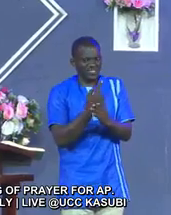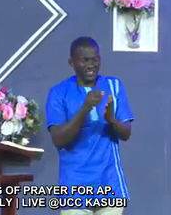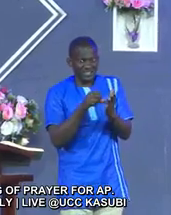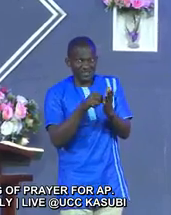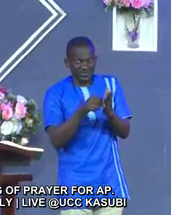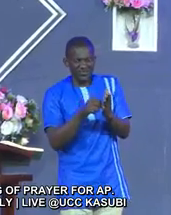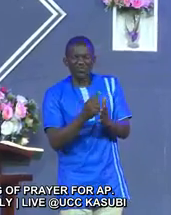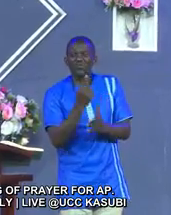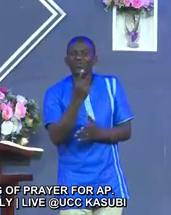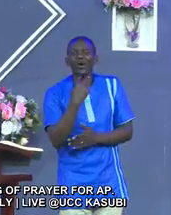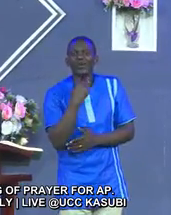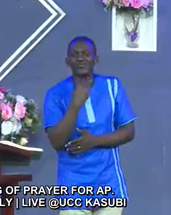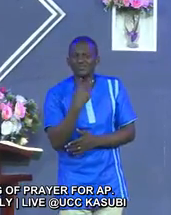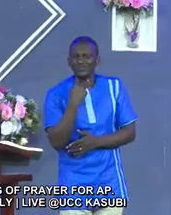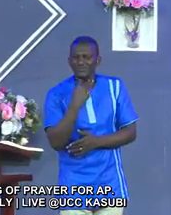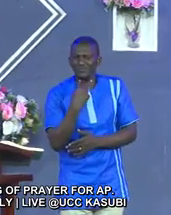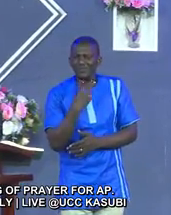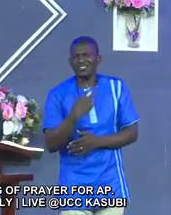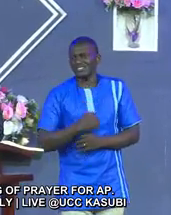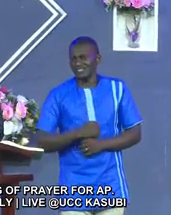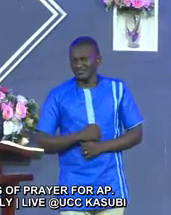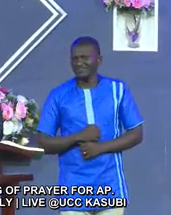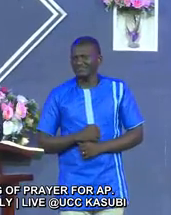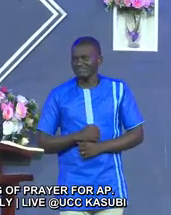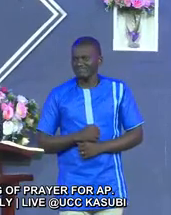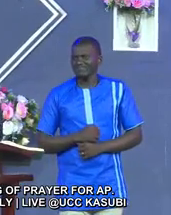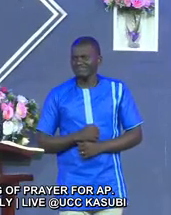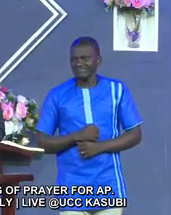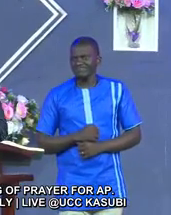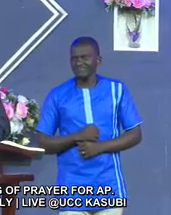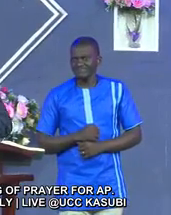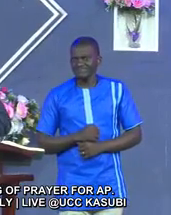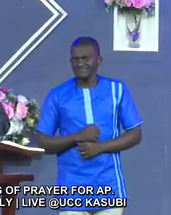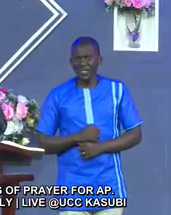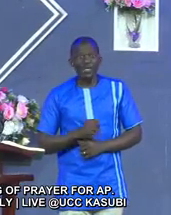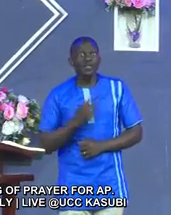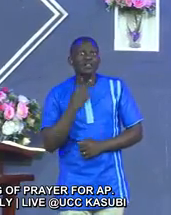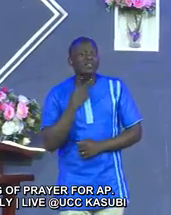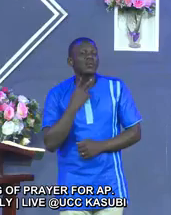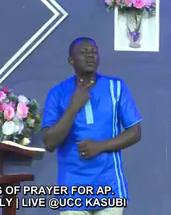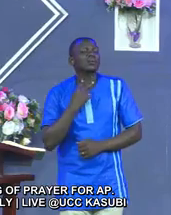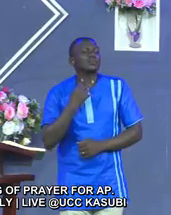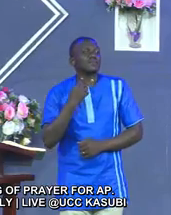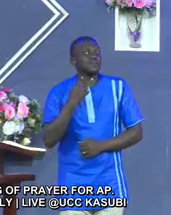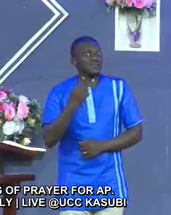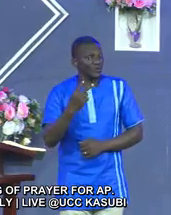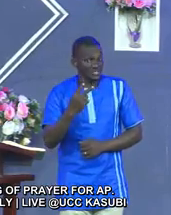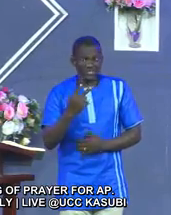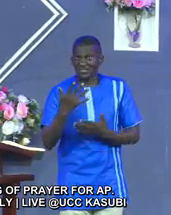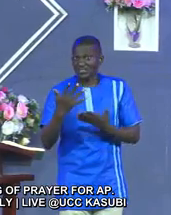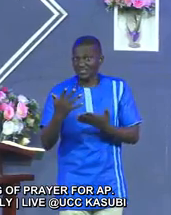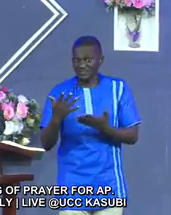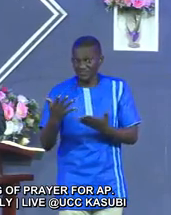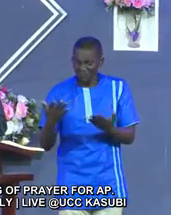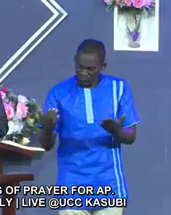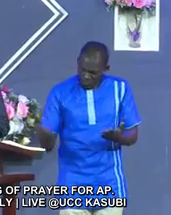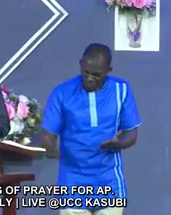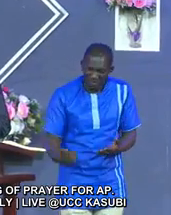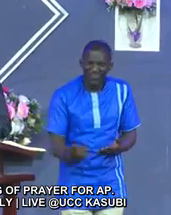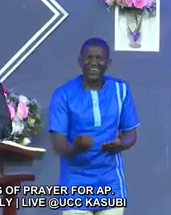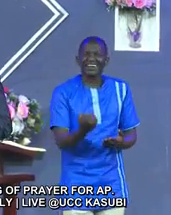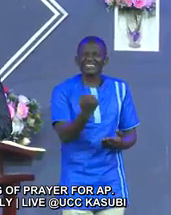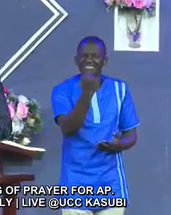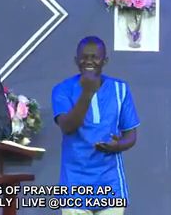causes something, the one voice, one oneness in voice. Ng'eddoboozi lifubutuka awamu. The voice